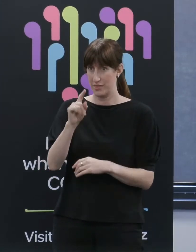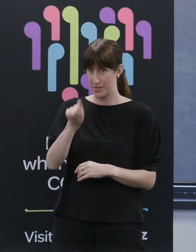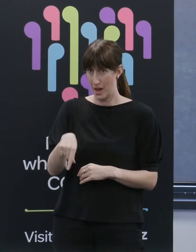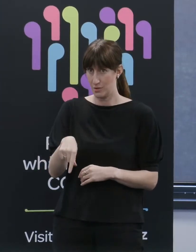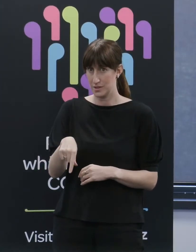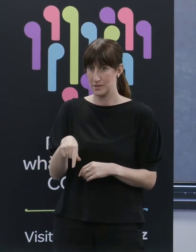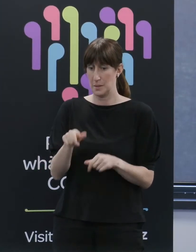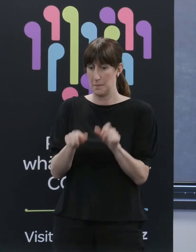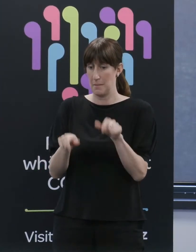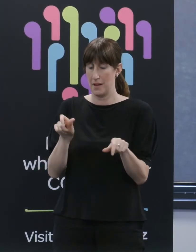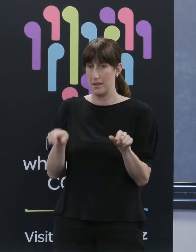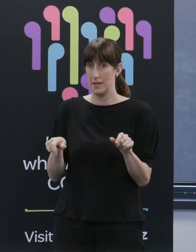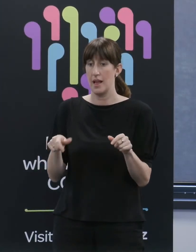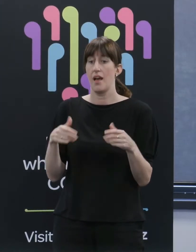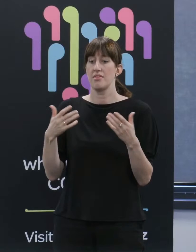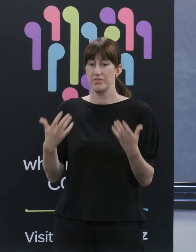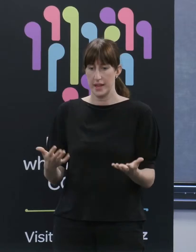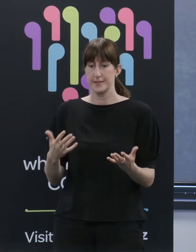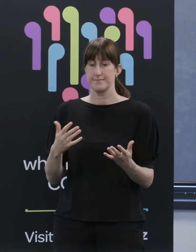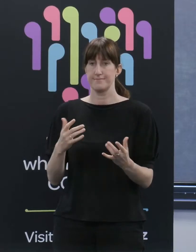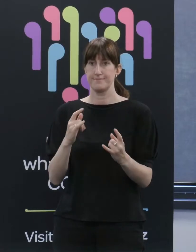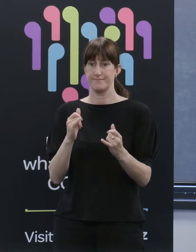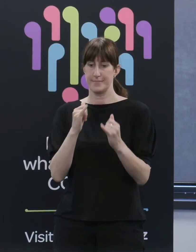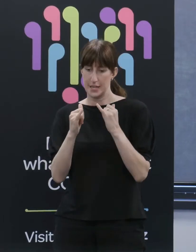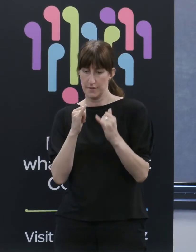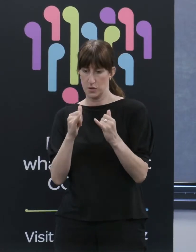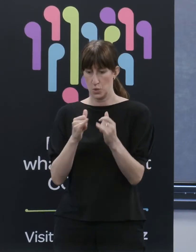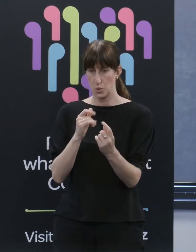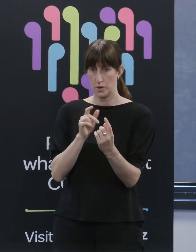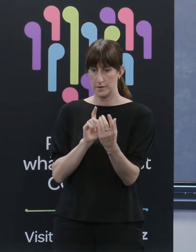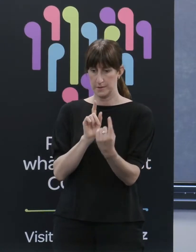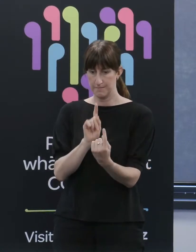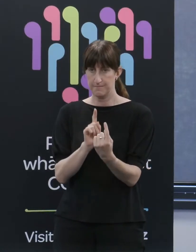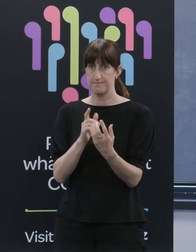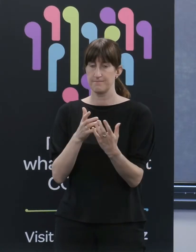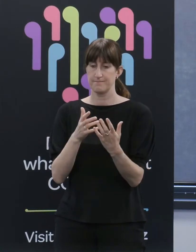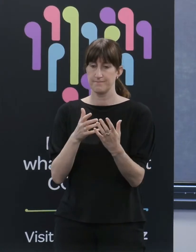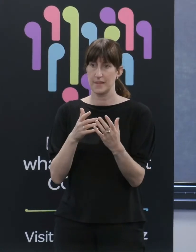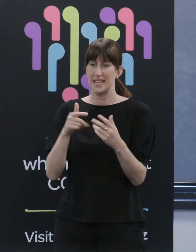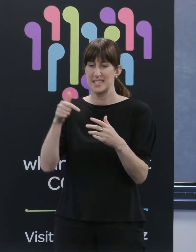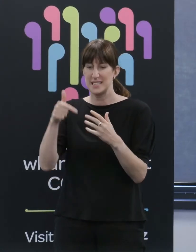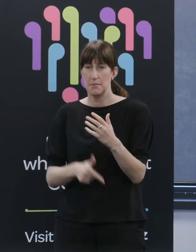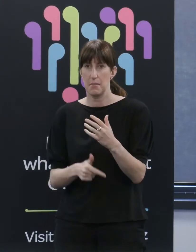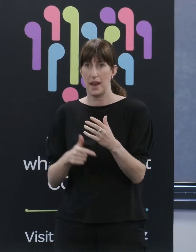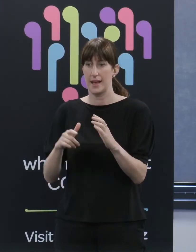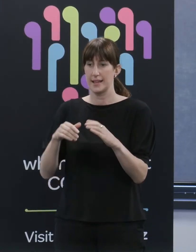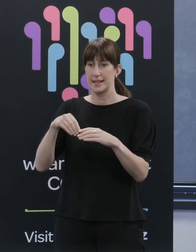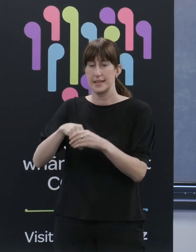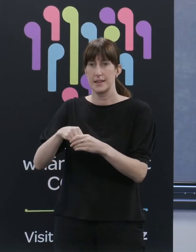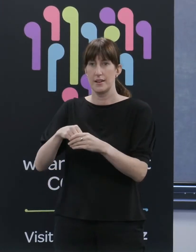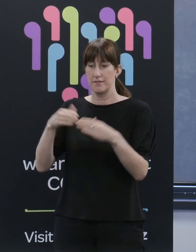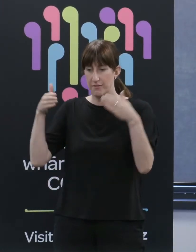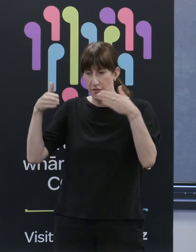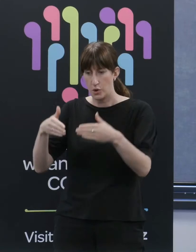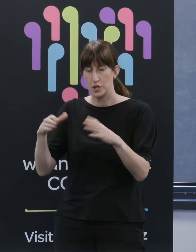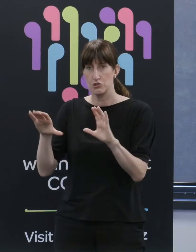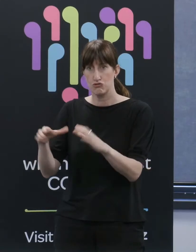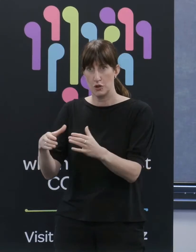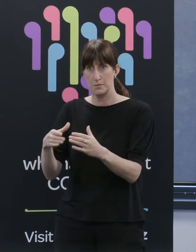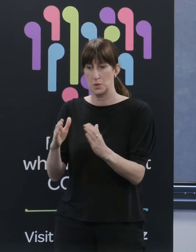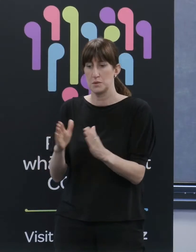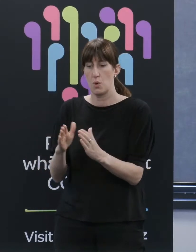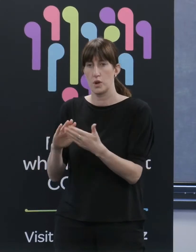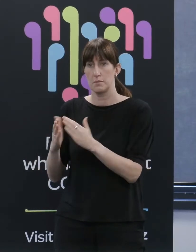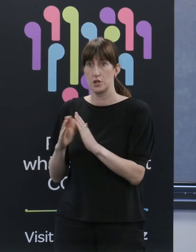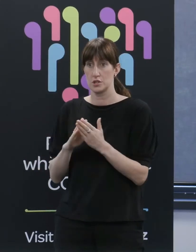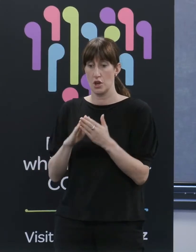then complete the interviews and start those in-depth focus groups with the smaller communities. And the results